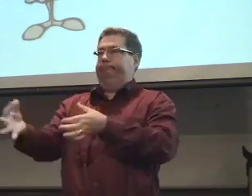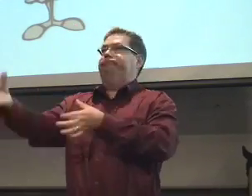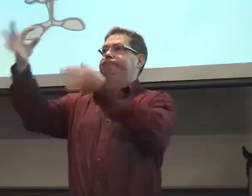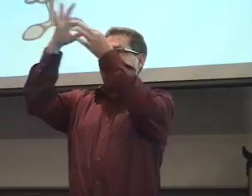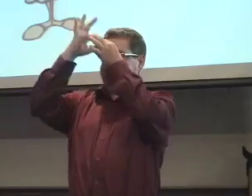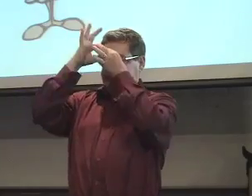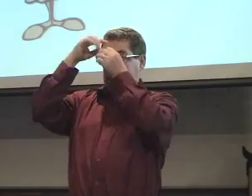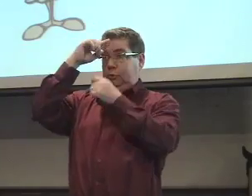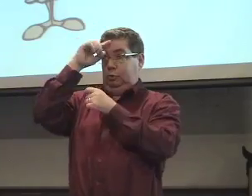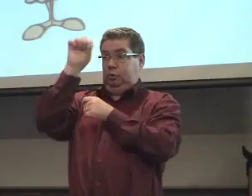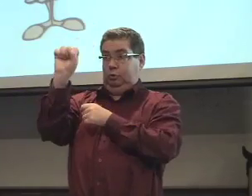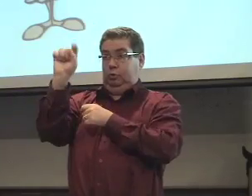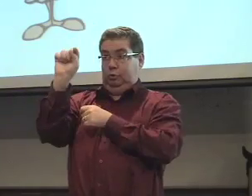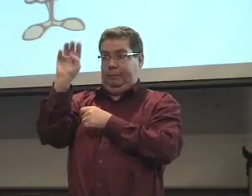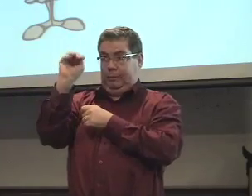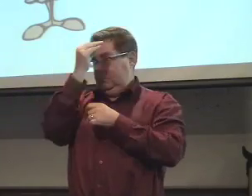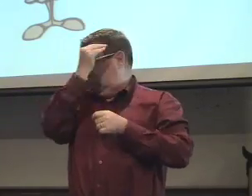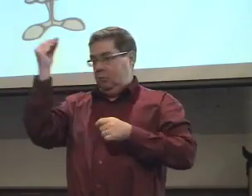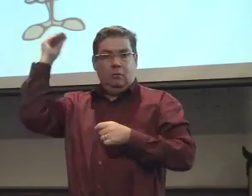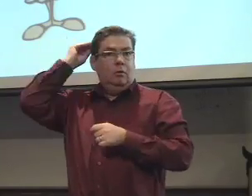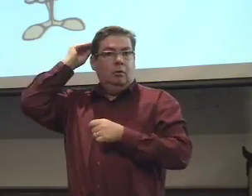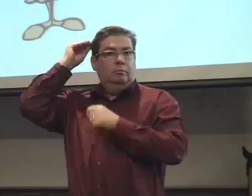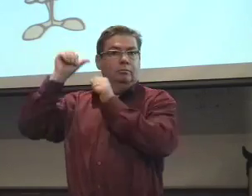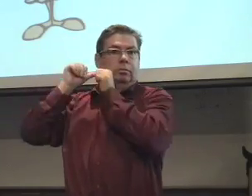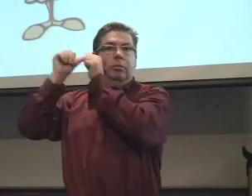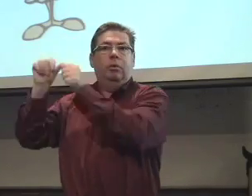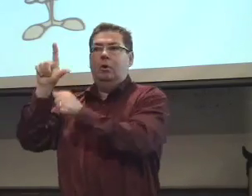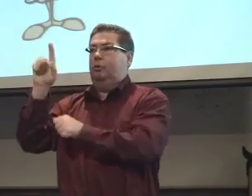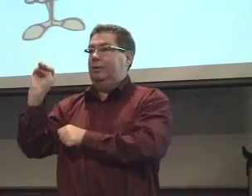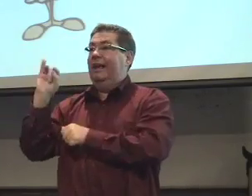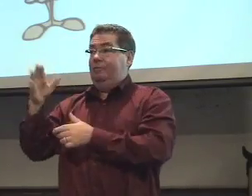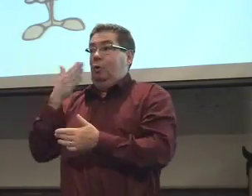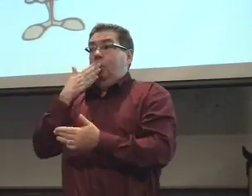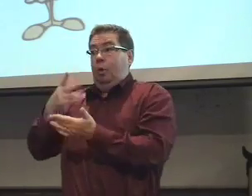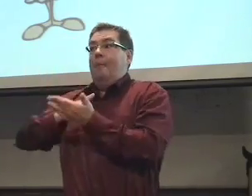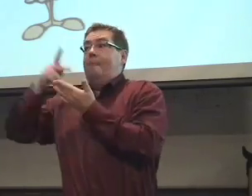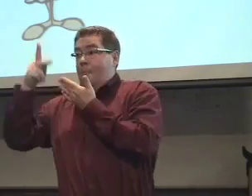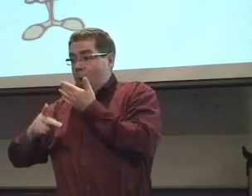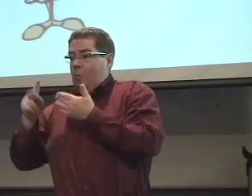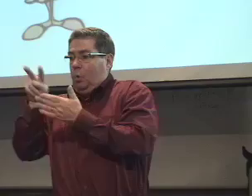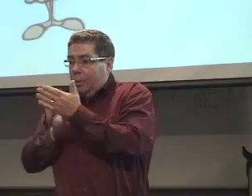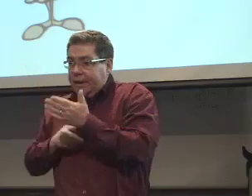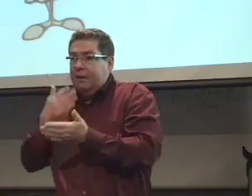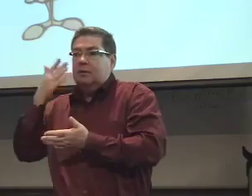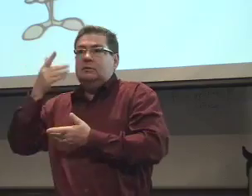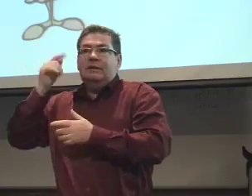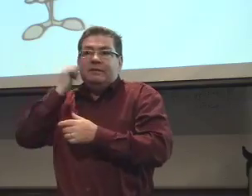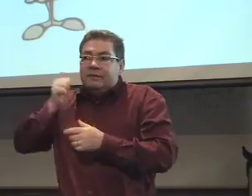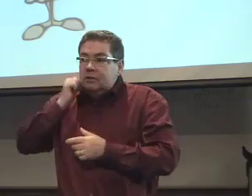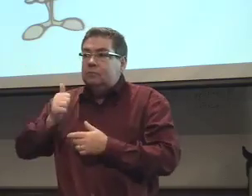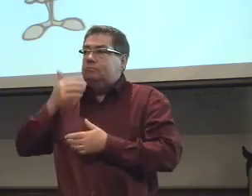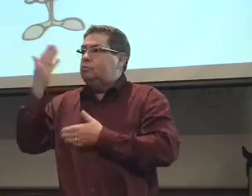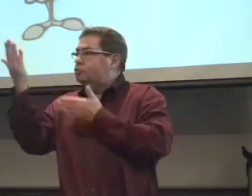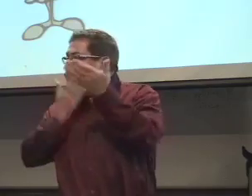long-term memory. And exactly what happens if you have a really strong reading program, they're reading a lot. And we had huge success with